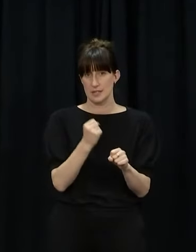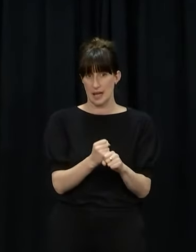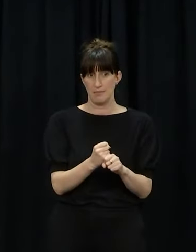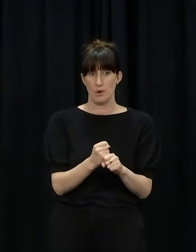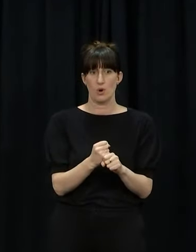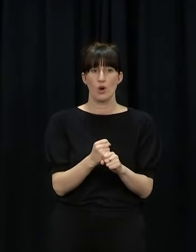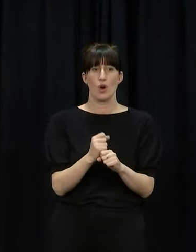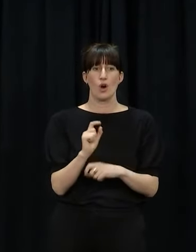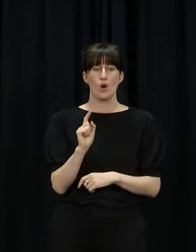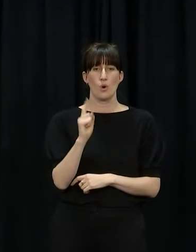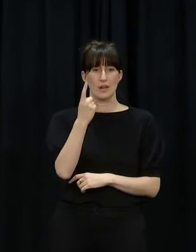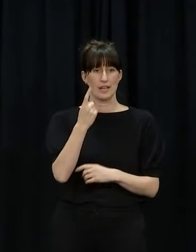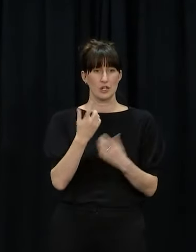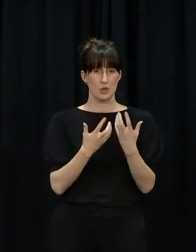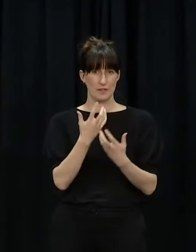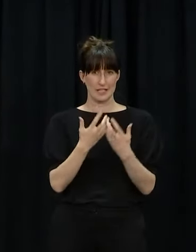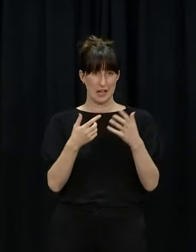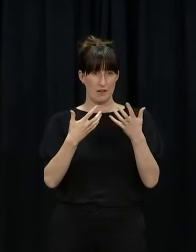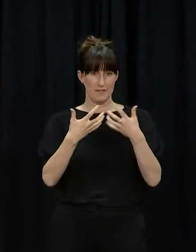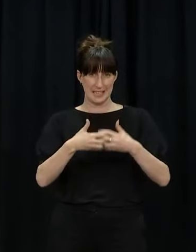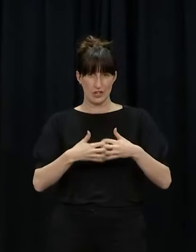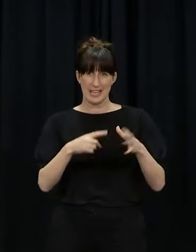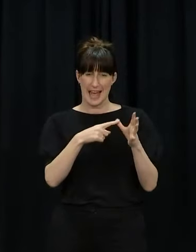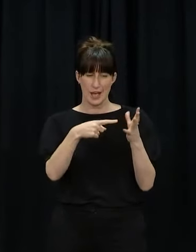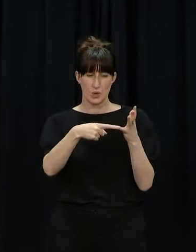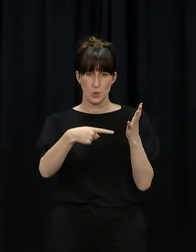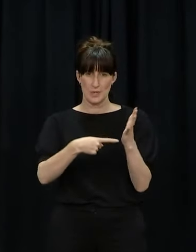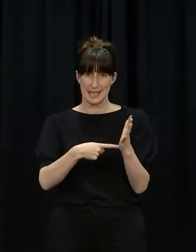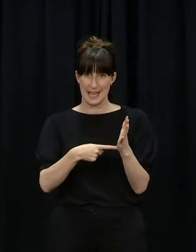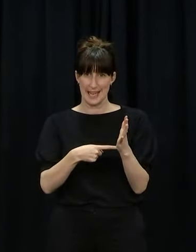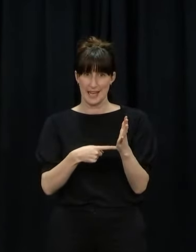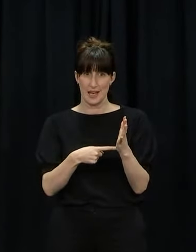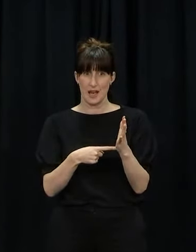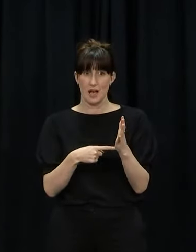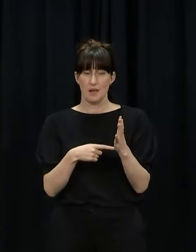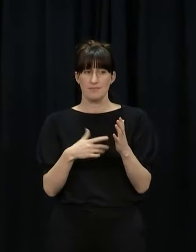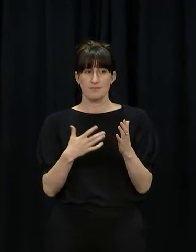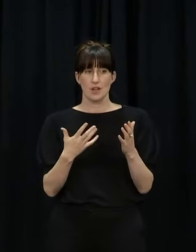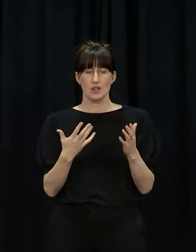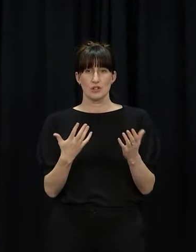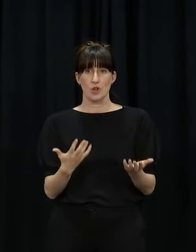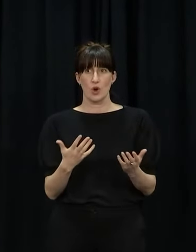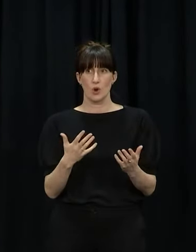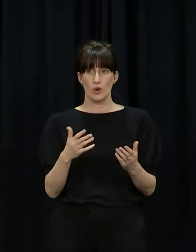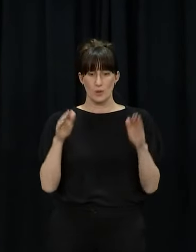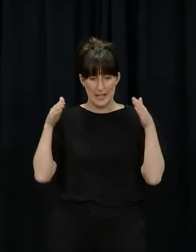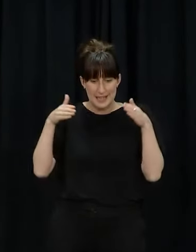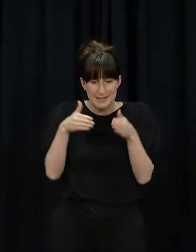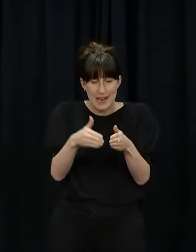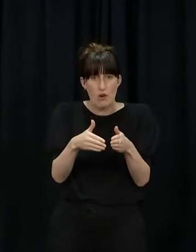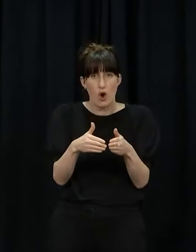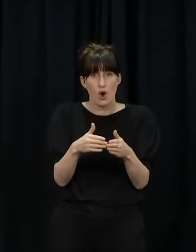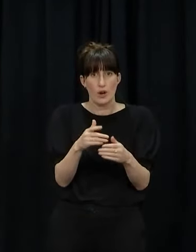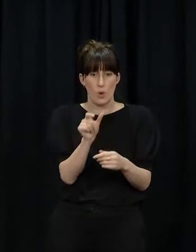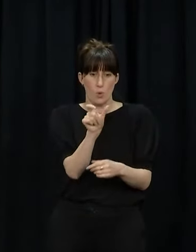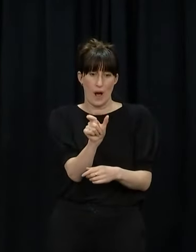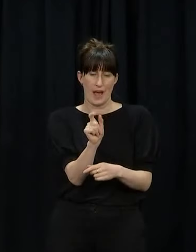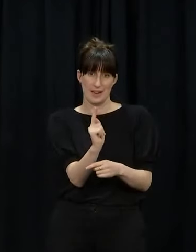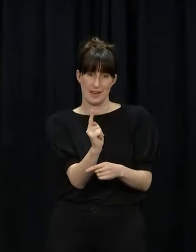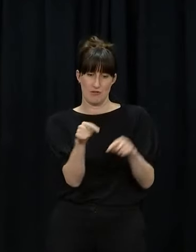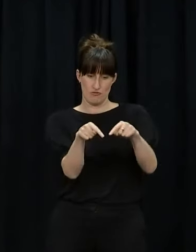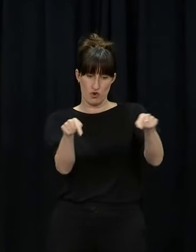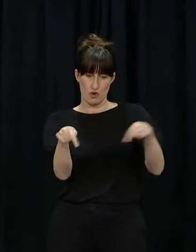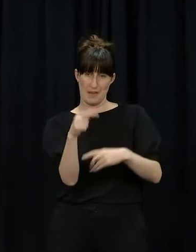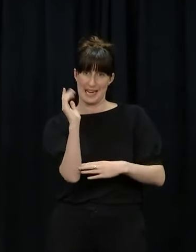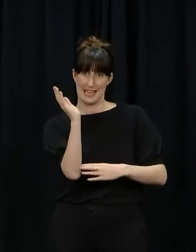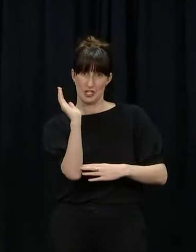locations. That could be narrowed down to a building or a lecture theatre or something like that. So that way there's like a hierarchy of testing. And is there anything being done about accessibility of